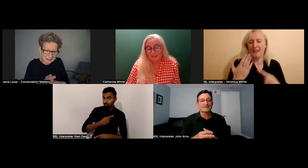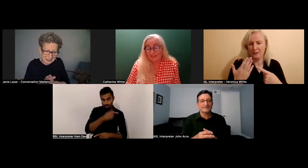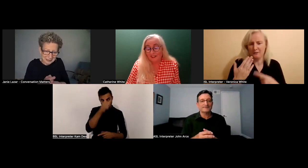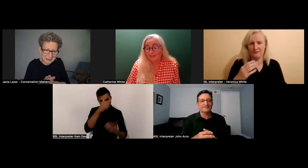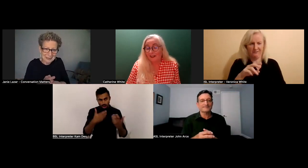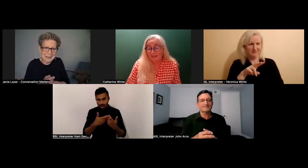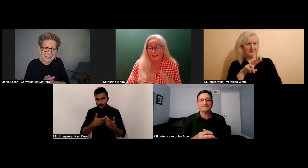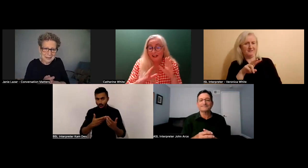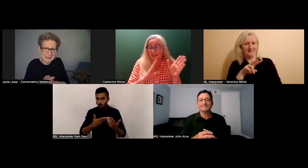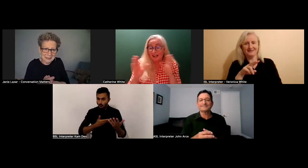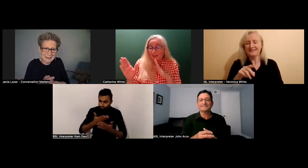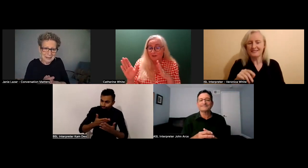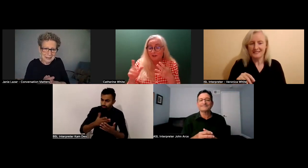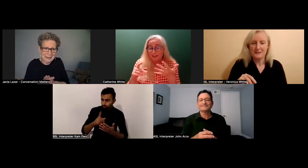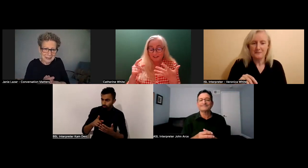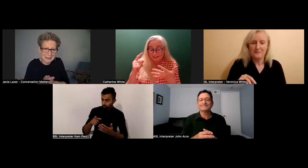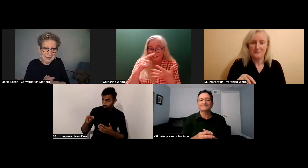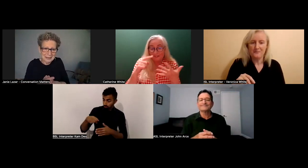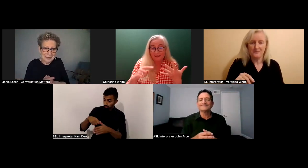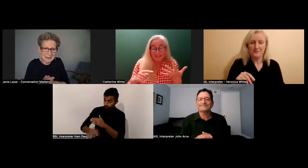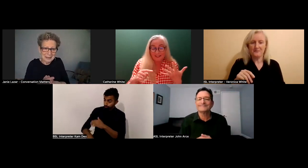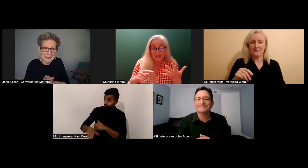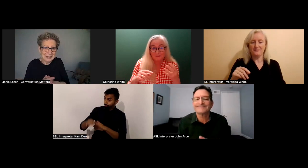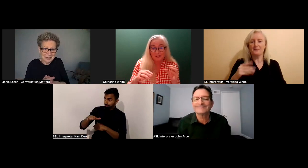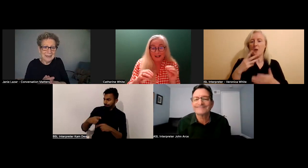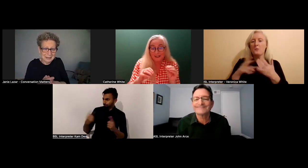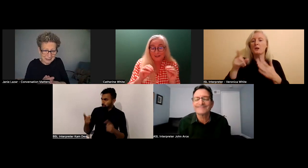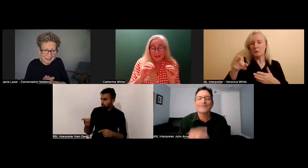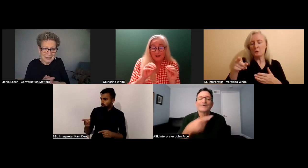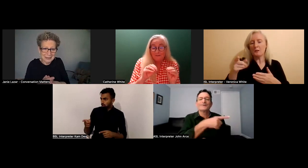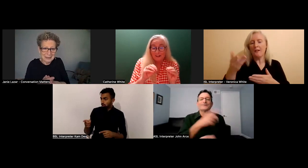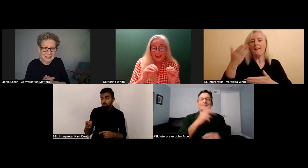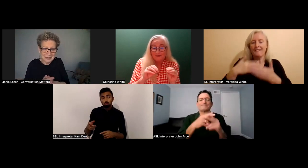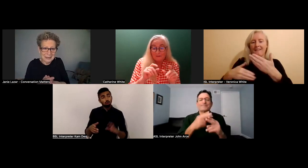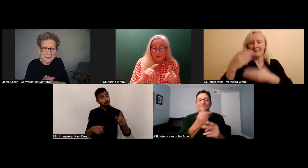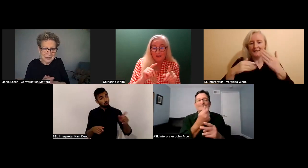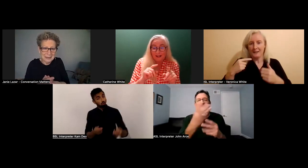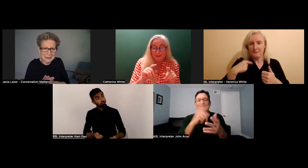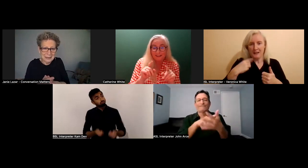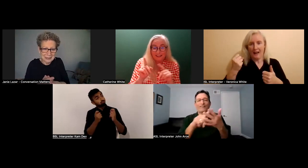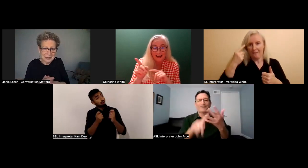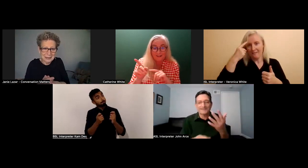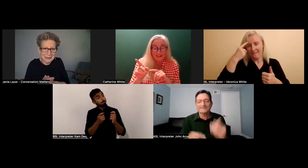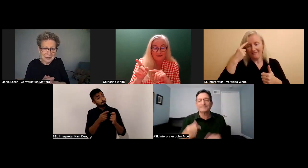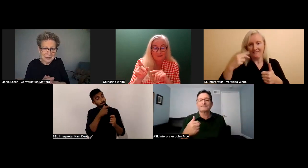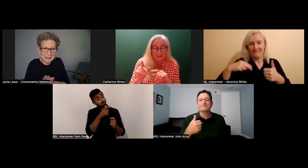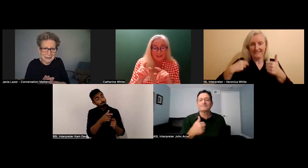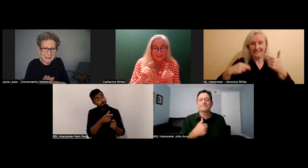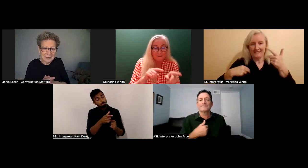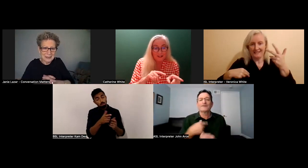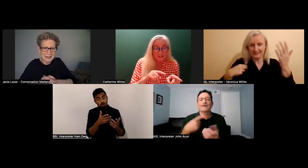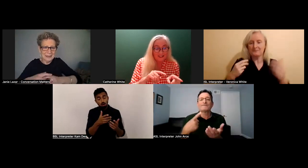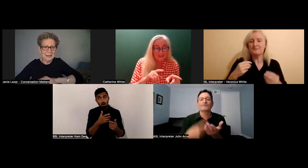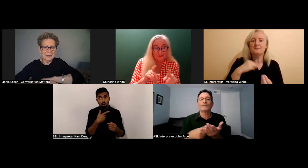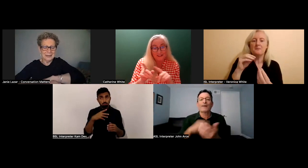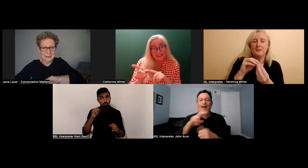Oh, you like, as you're talking, there's several things that come to mind. But I've spoken about the Irish deaf community,